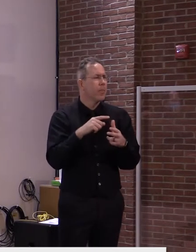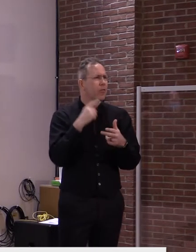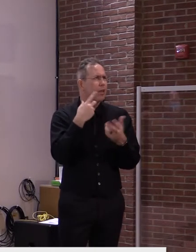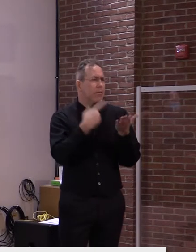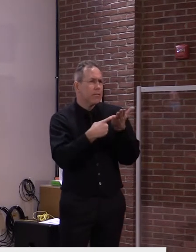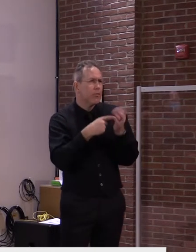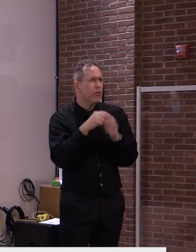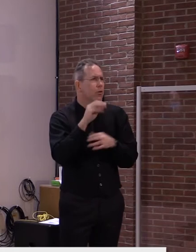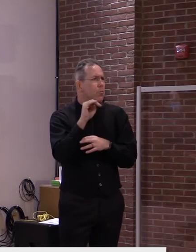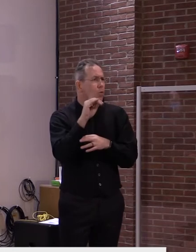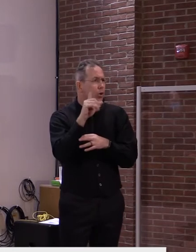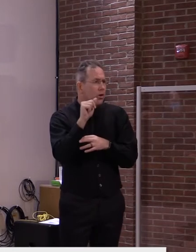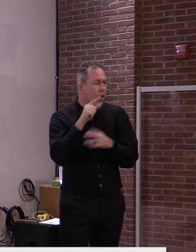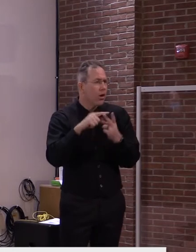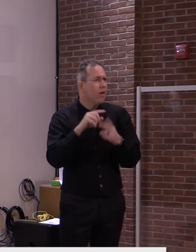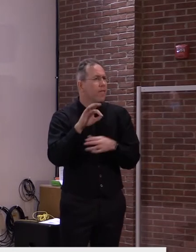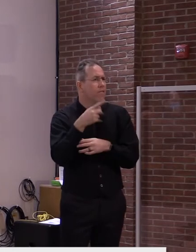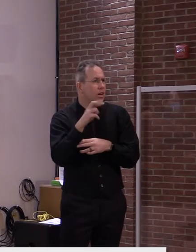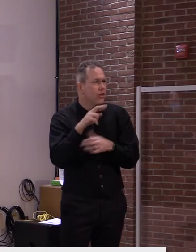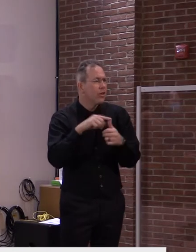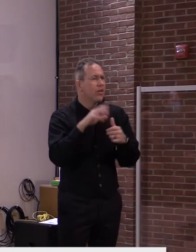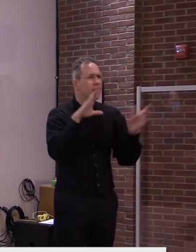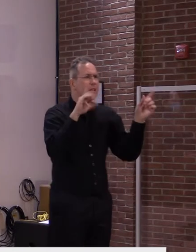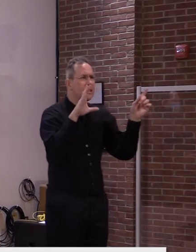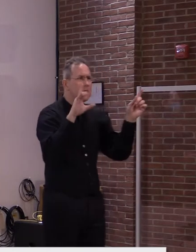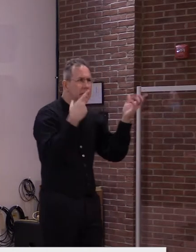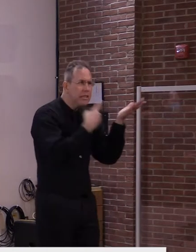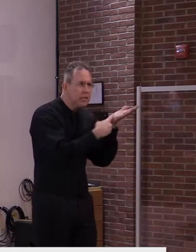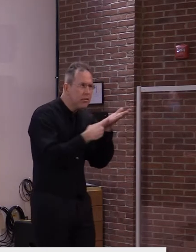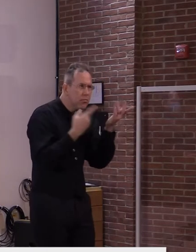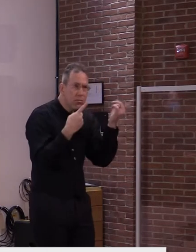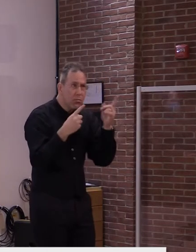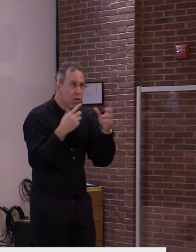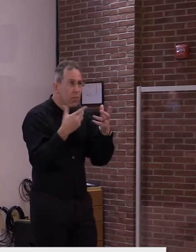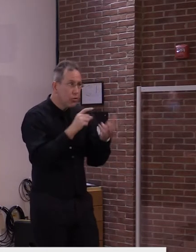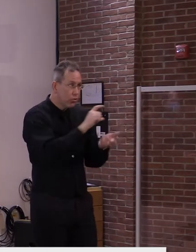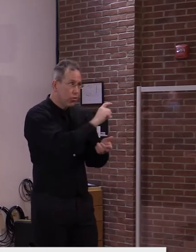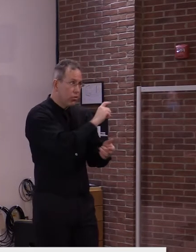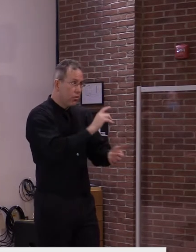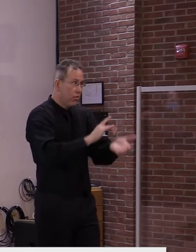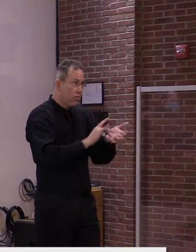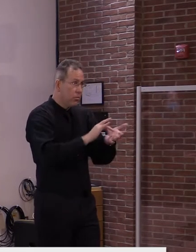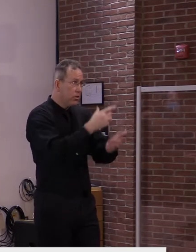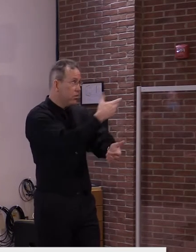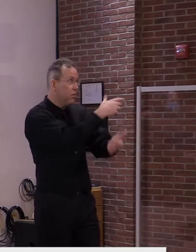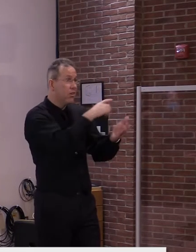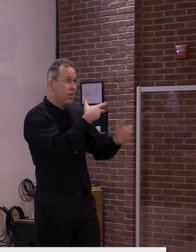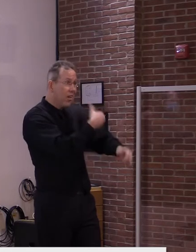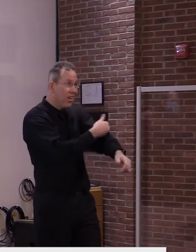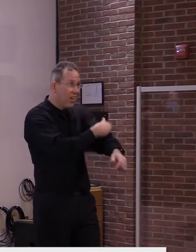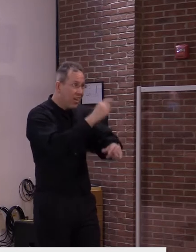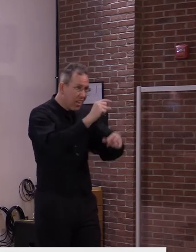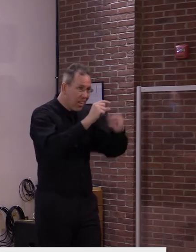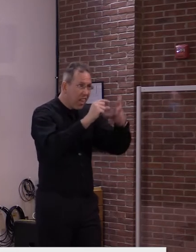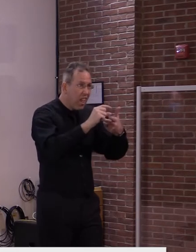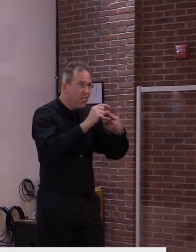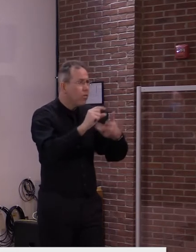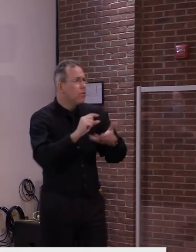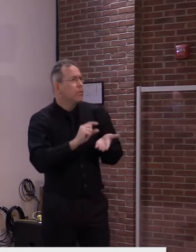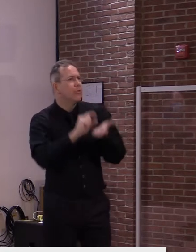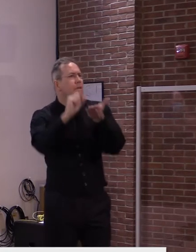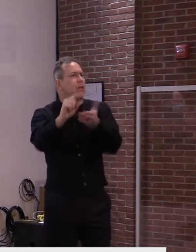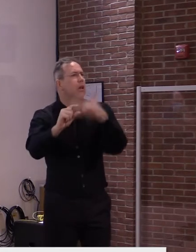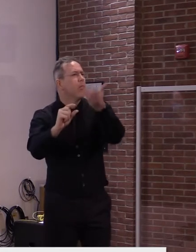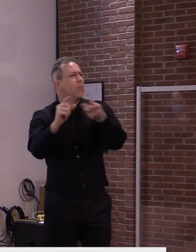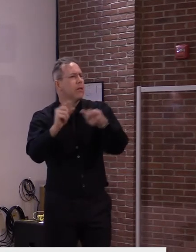Great. And another reader wanted to know how the vaccine is getting to Vermont, whether by plane or truck, and what happens after it gets here. How